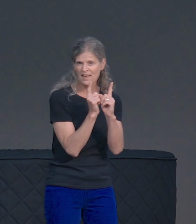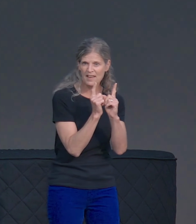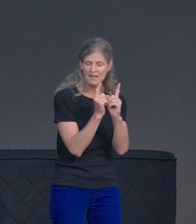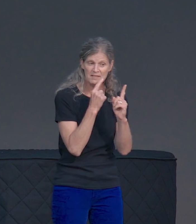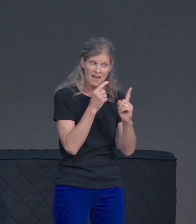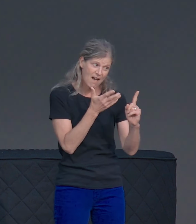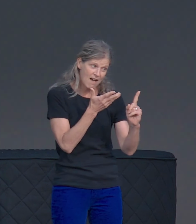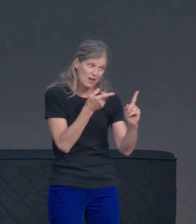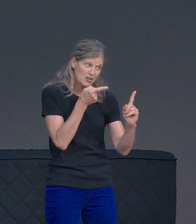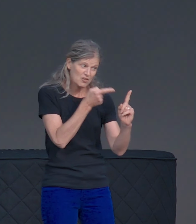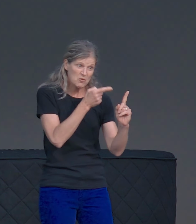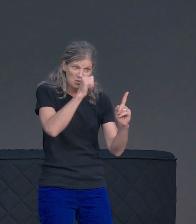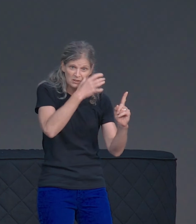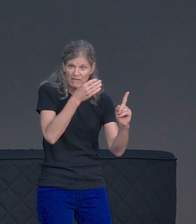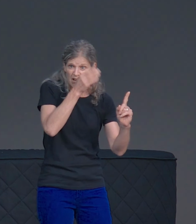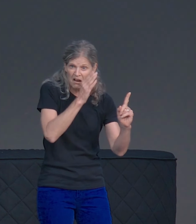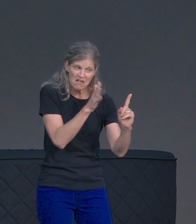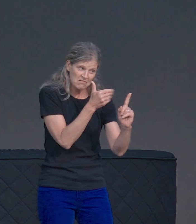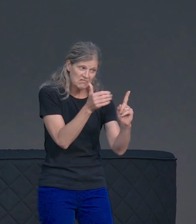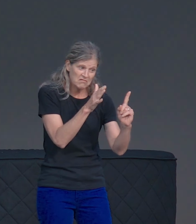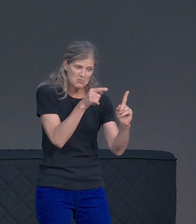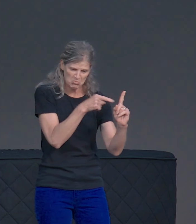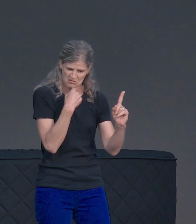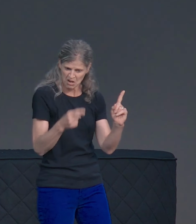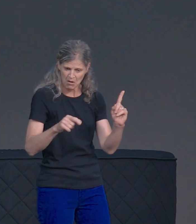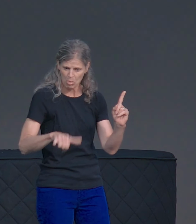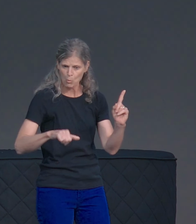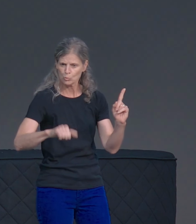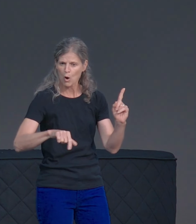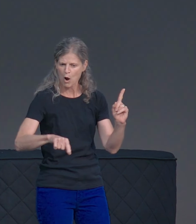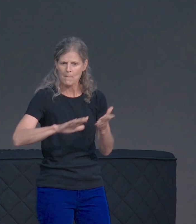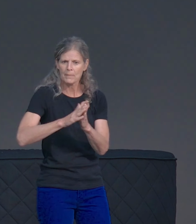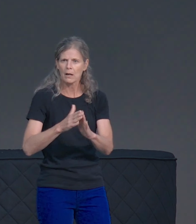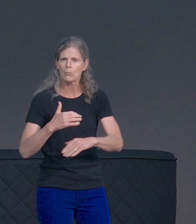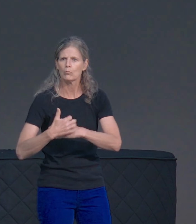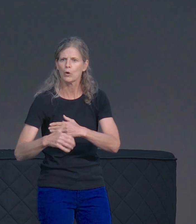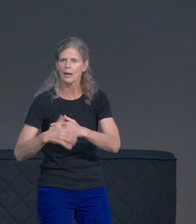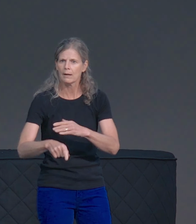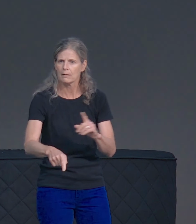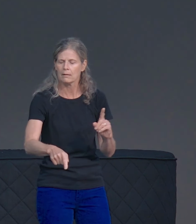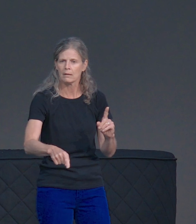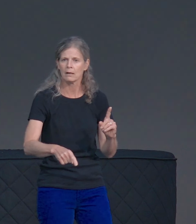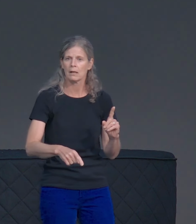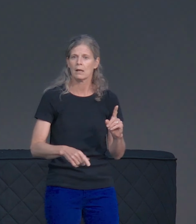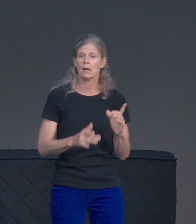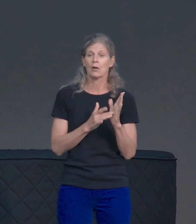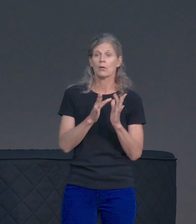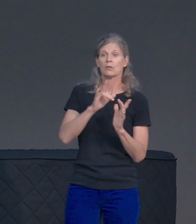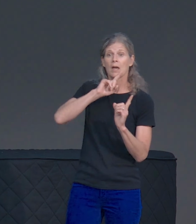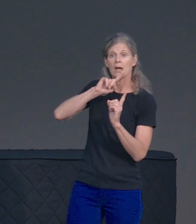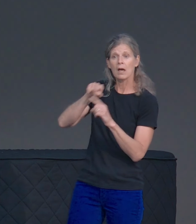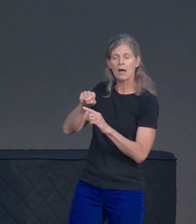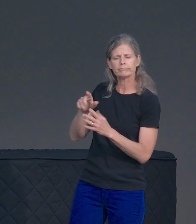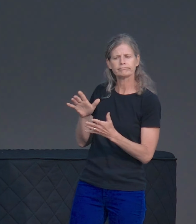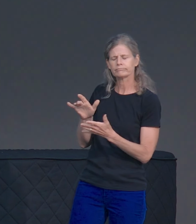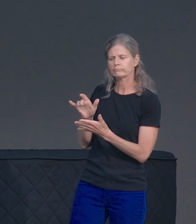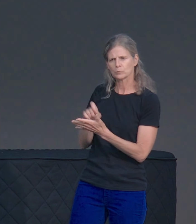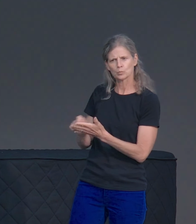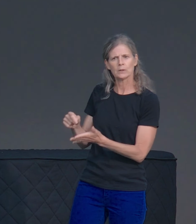if you are the Son of God, command these stones to become loaves of bread. And he answered, it is